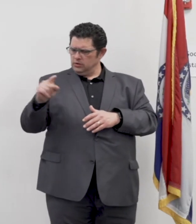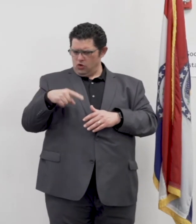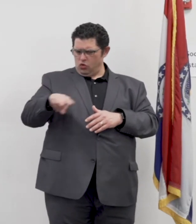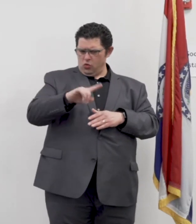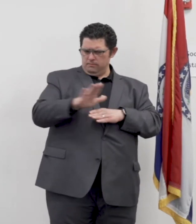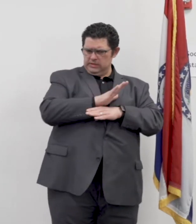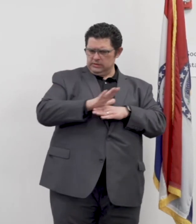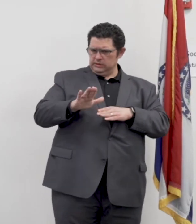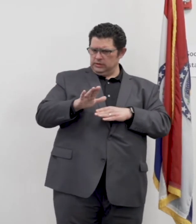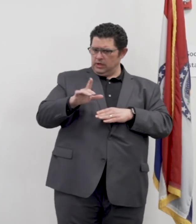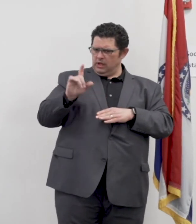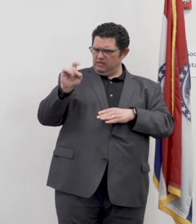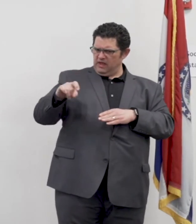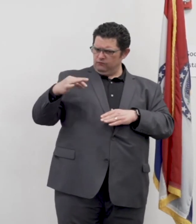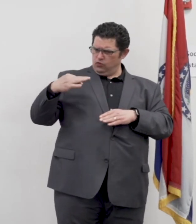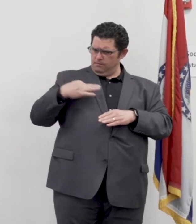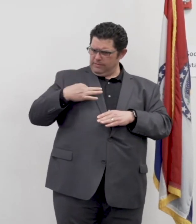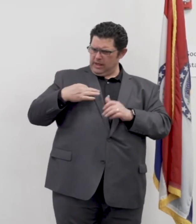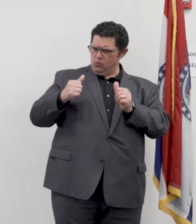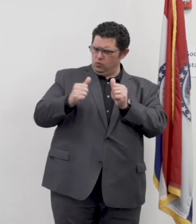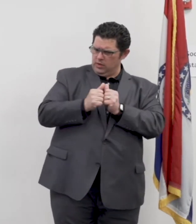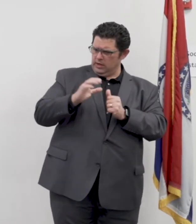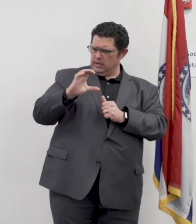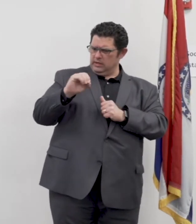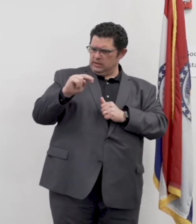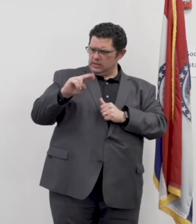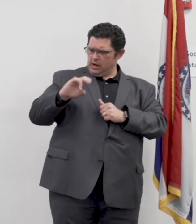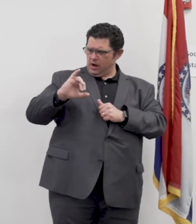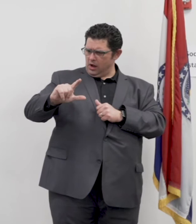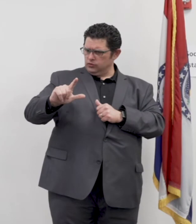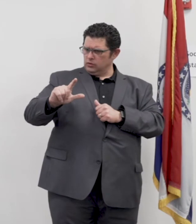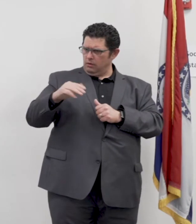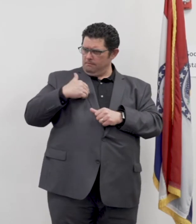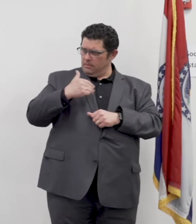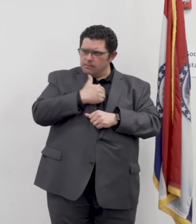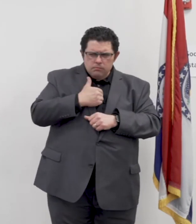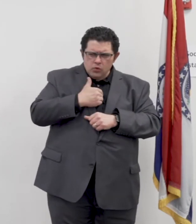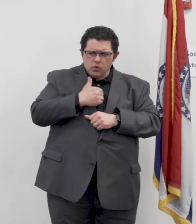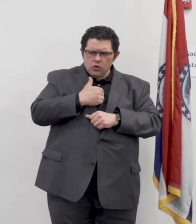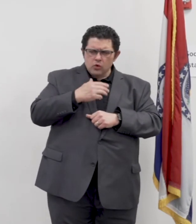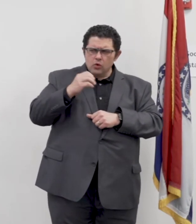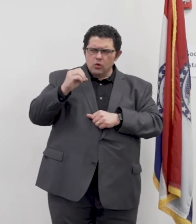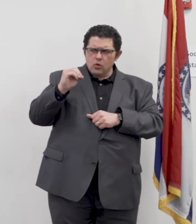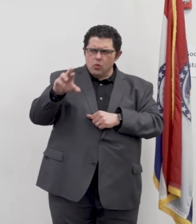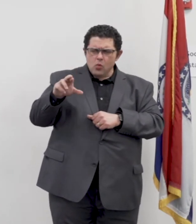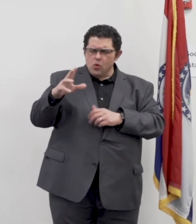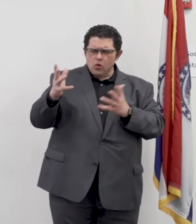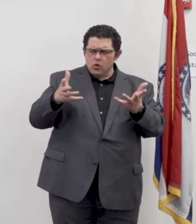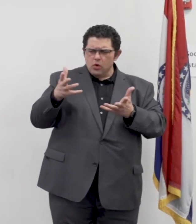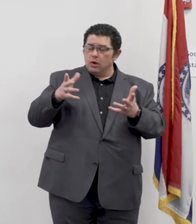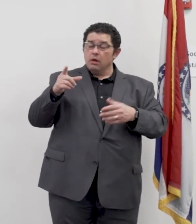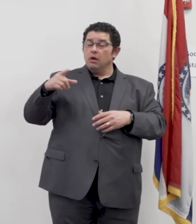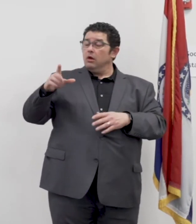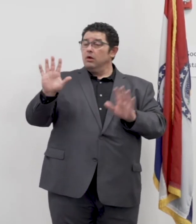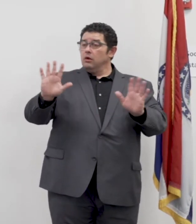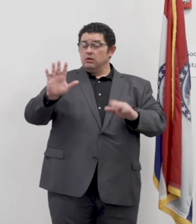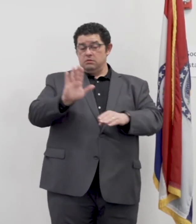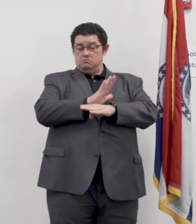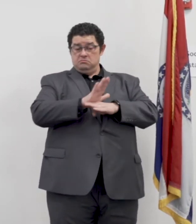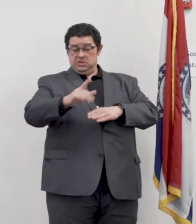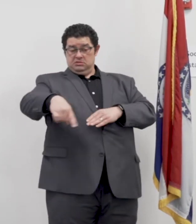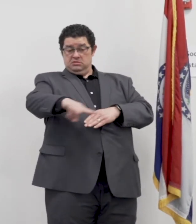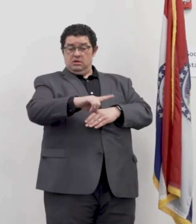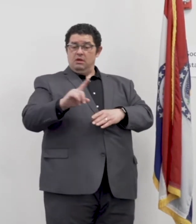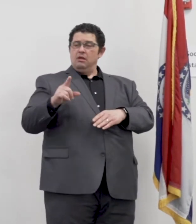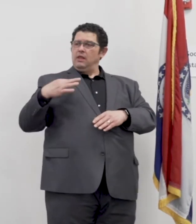they have to apply with their council member and then get a recommendation from that council member? Just kind of logistically, how does They'll that work? apply online. Right.